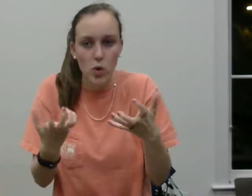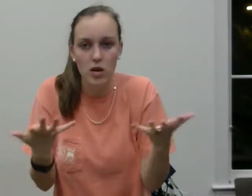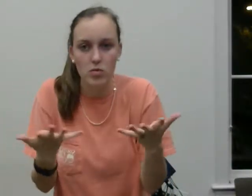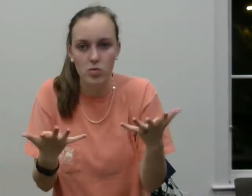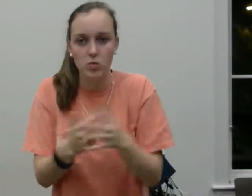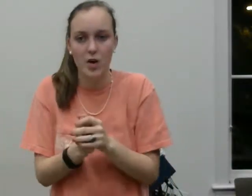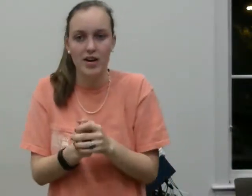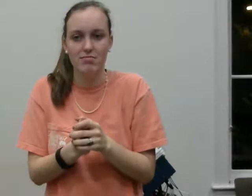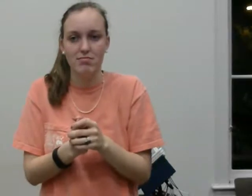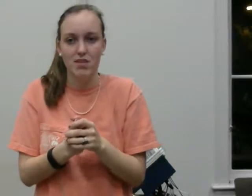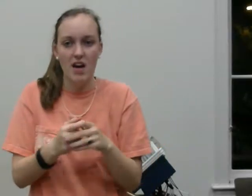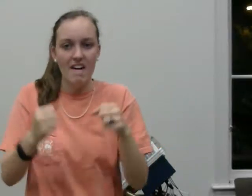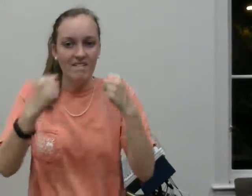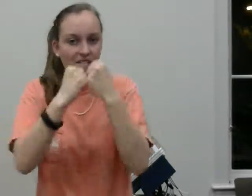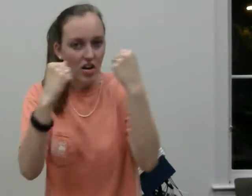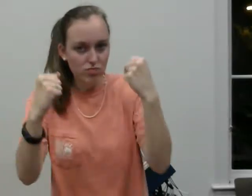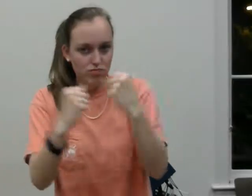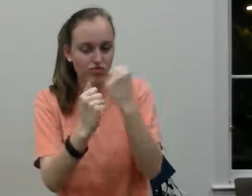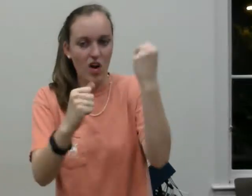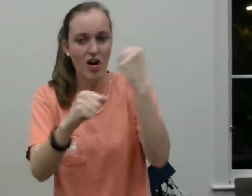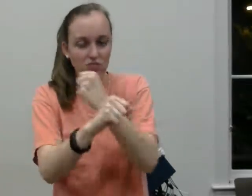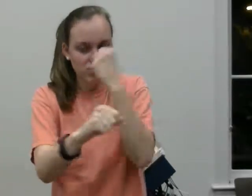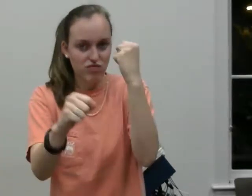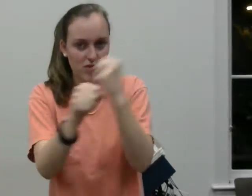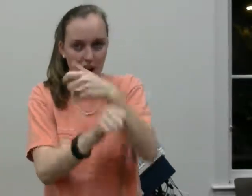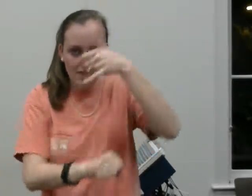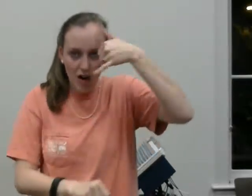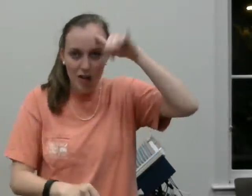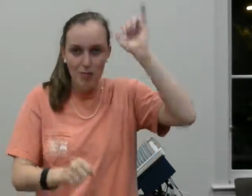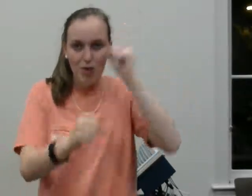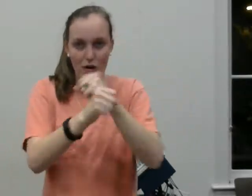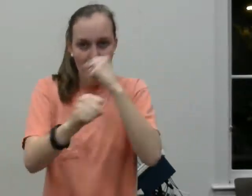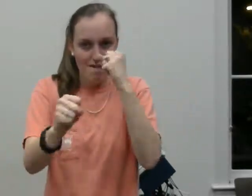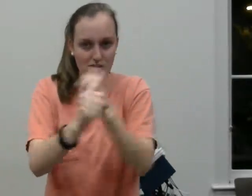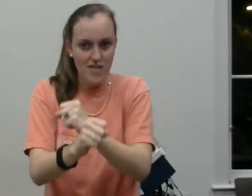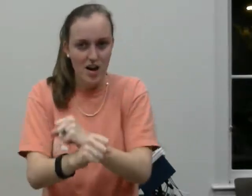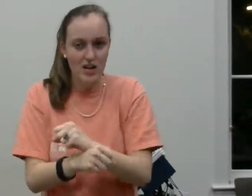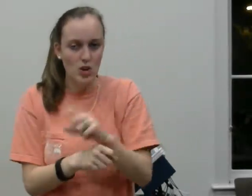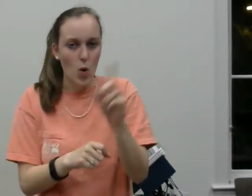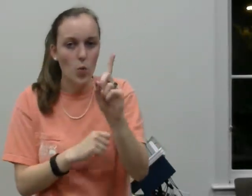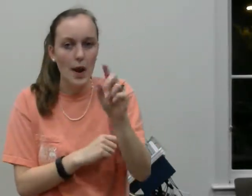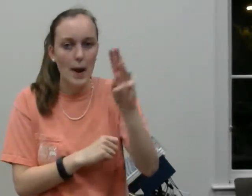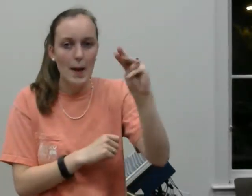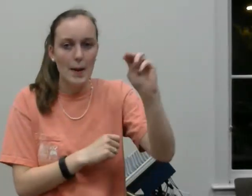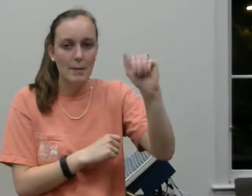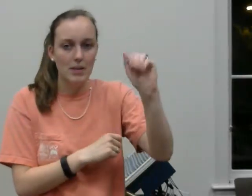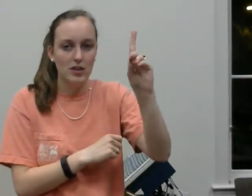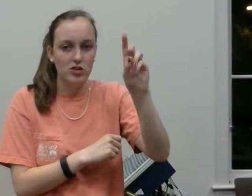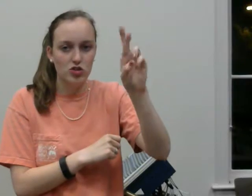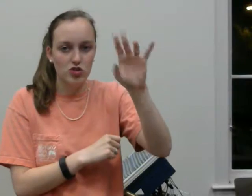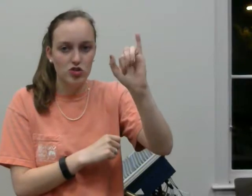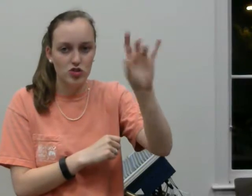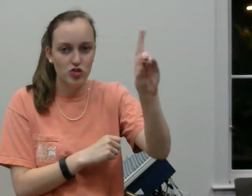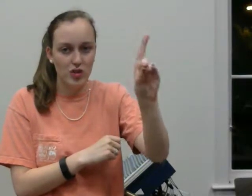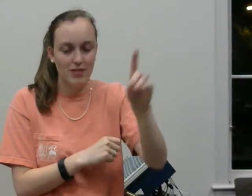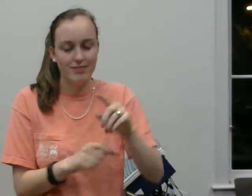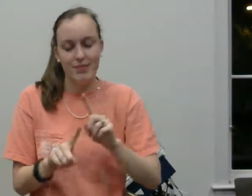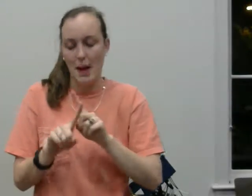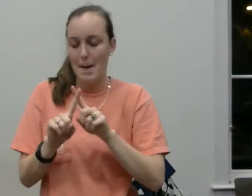him and Red. But not Ferdinand. He still liked to sit just quietly under